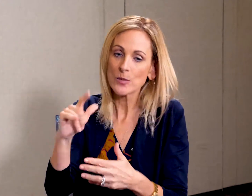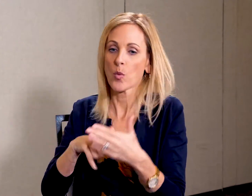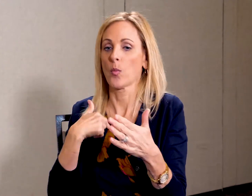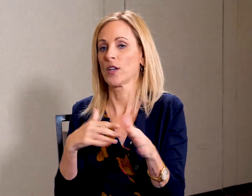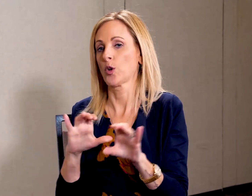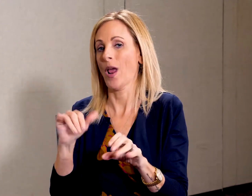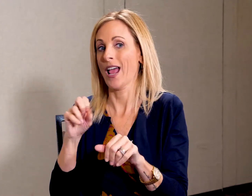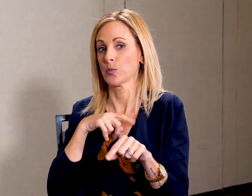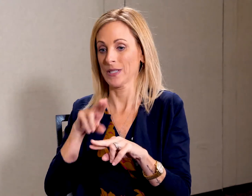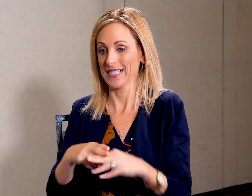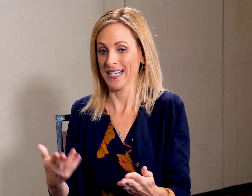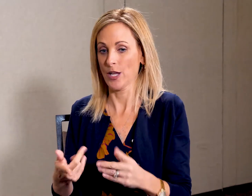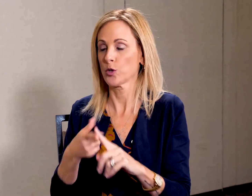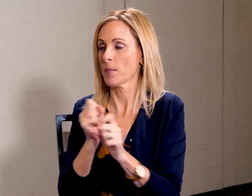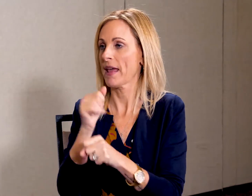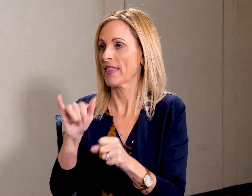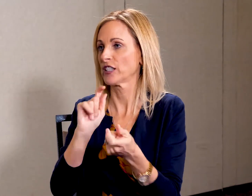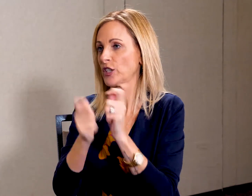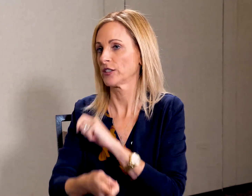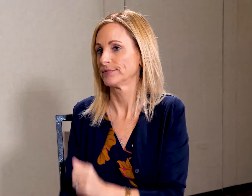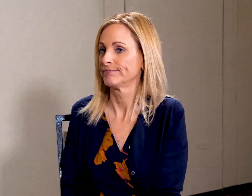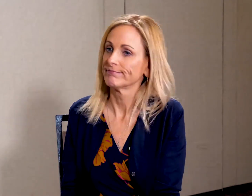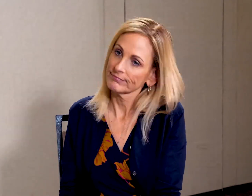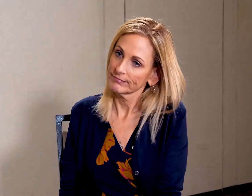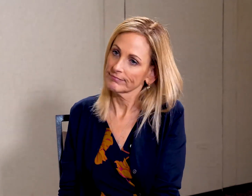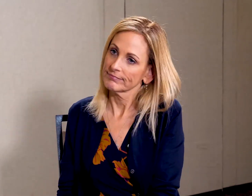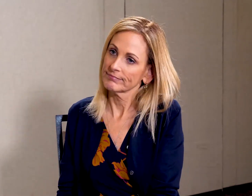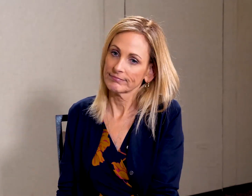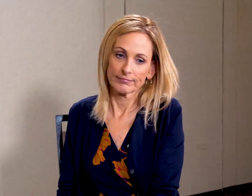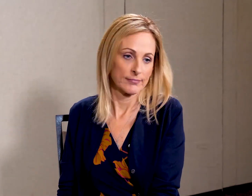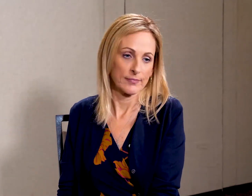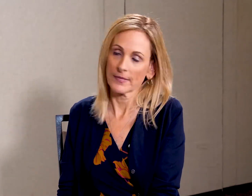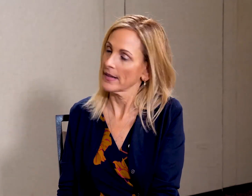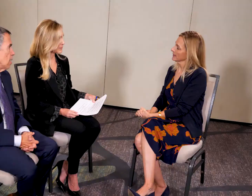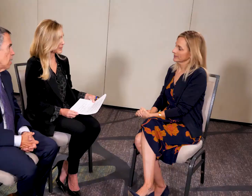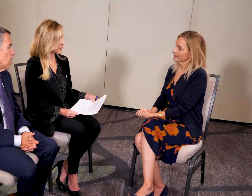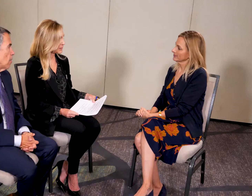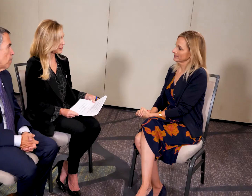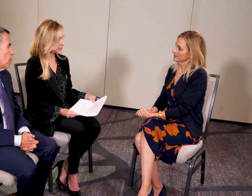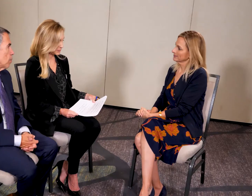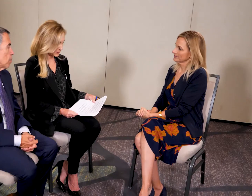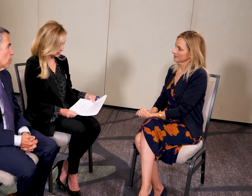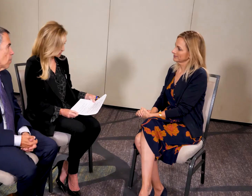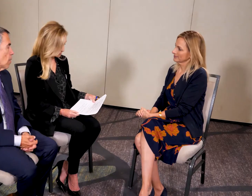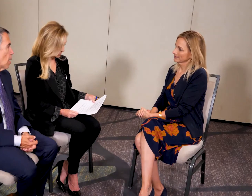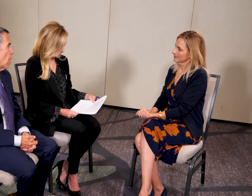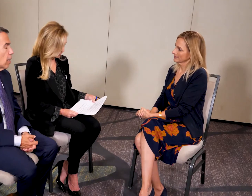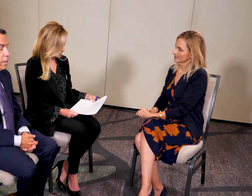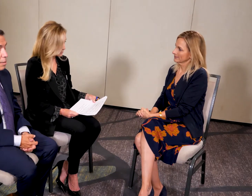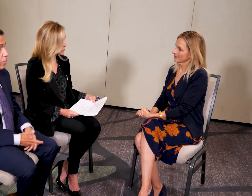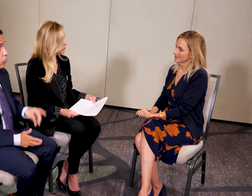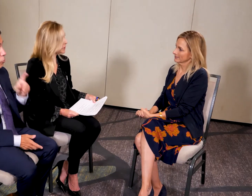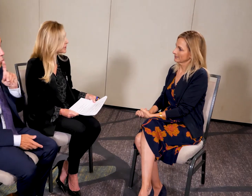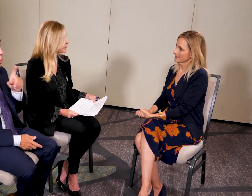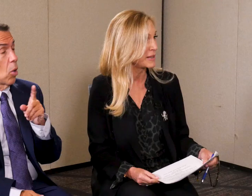statistic. And that's what we are doing here today, is to make that change happen. That really, so what is being